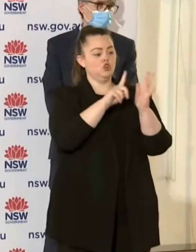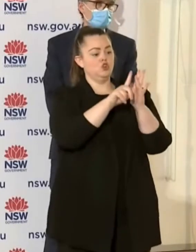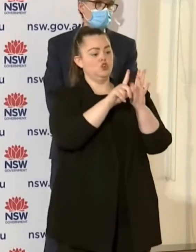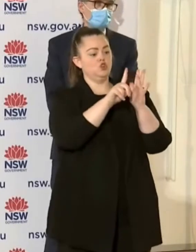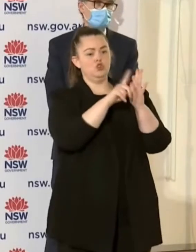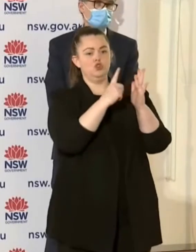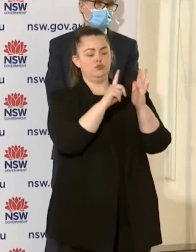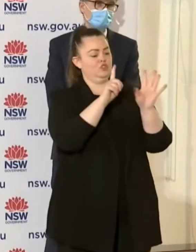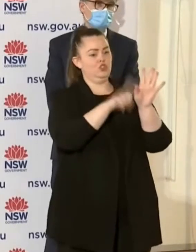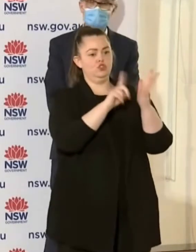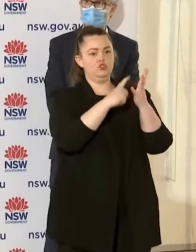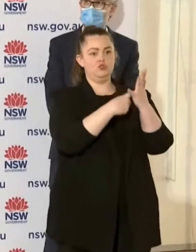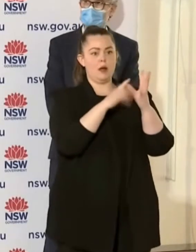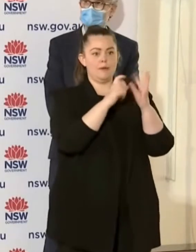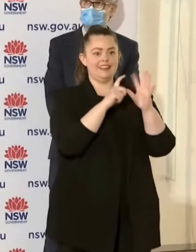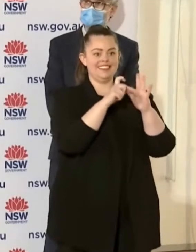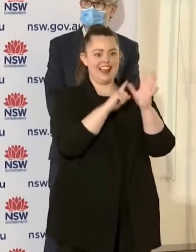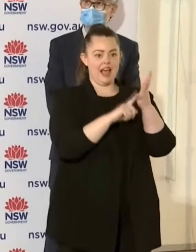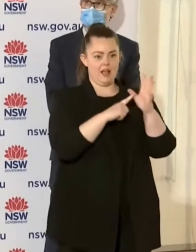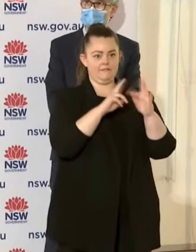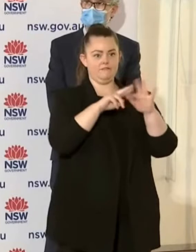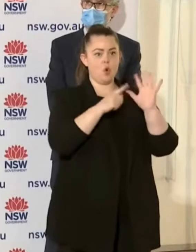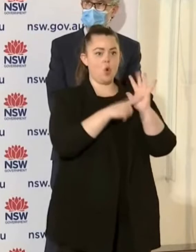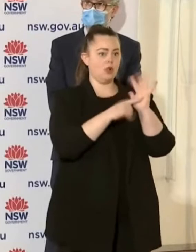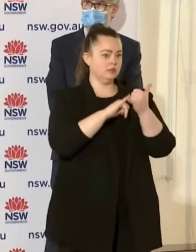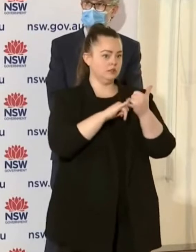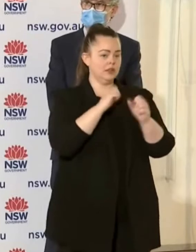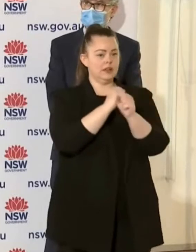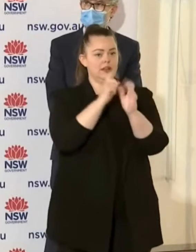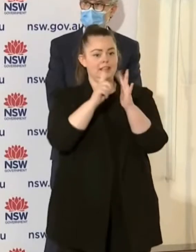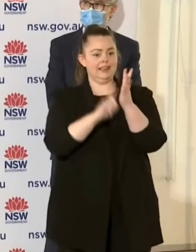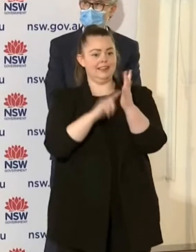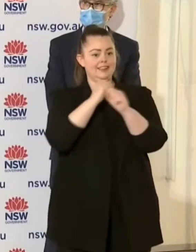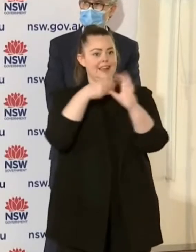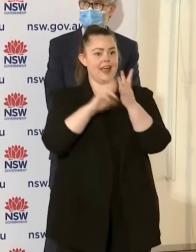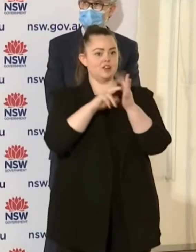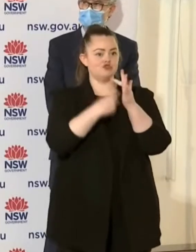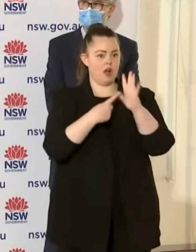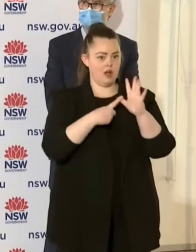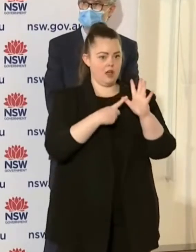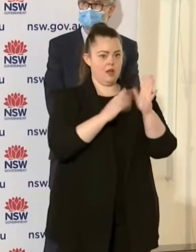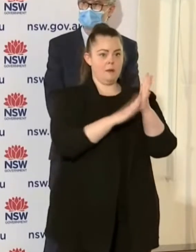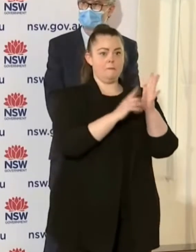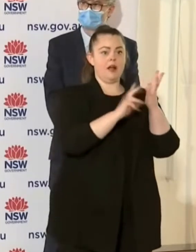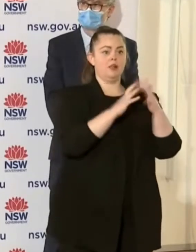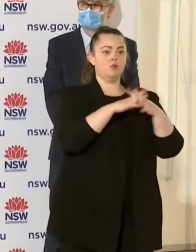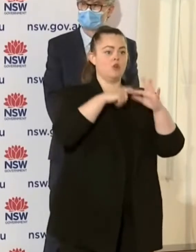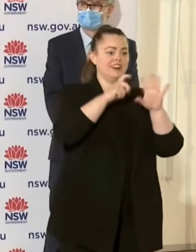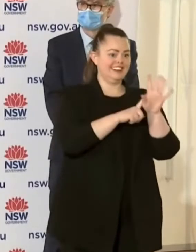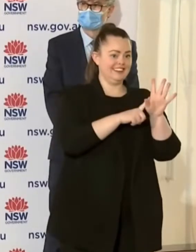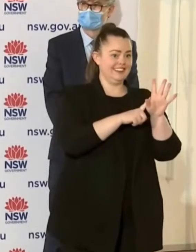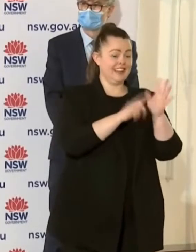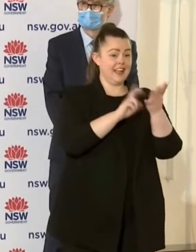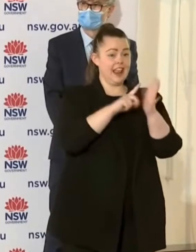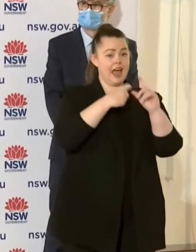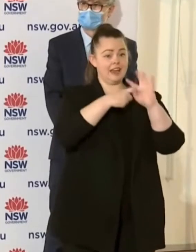Forbes, Gilgandra, Goulburn Mulwaree, Kiama, the City of Lake Macquarie, the City